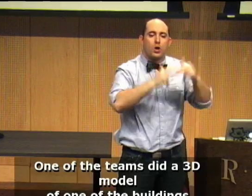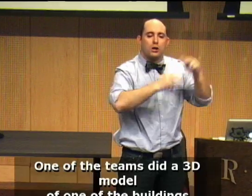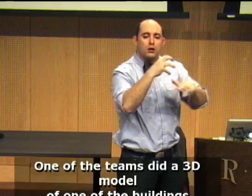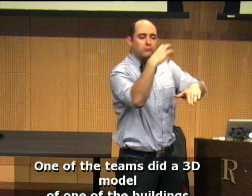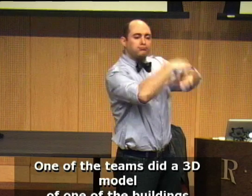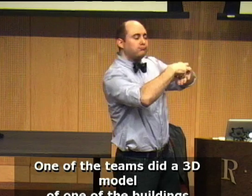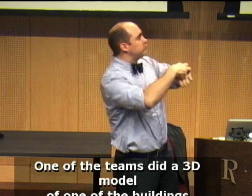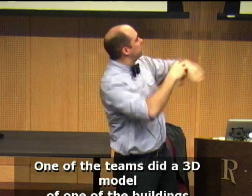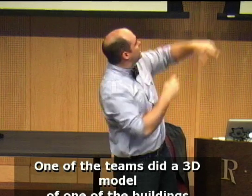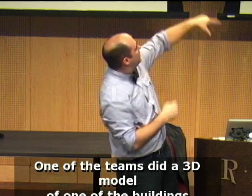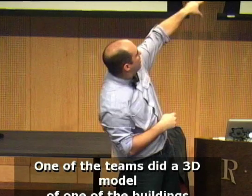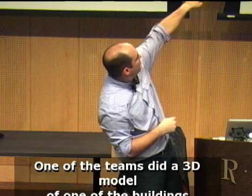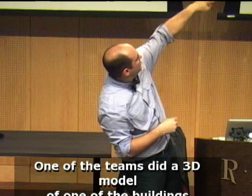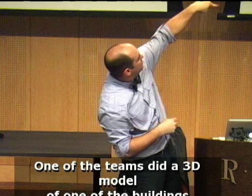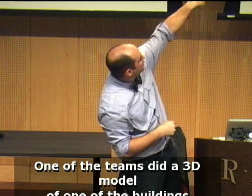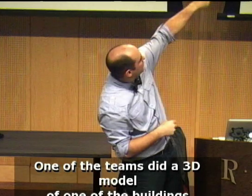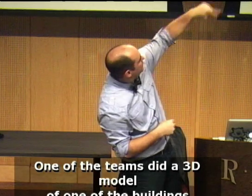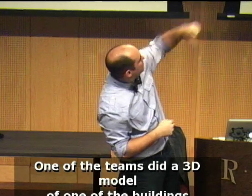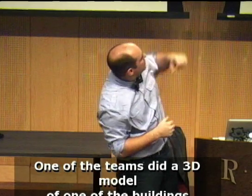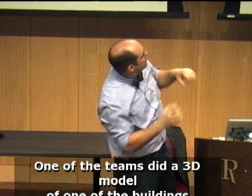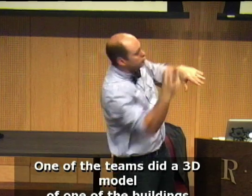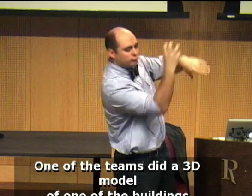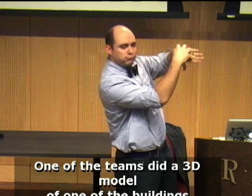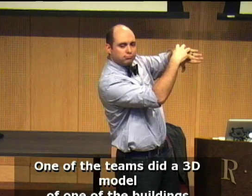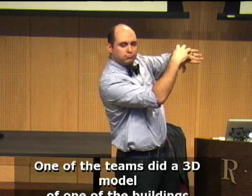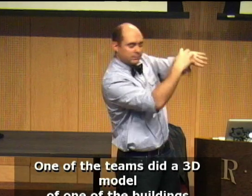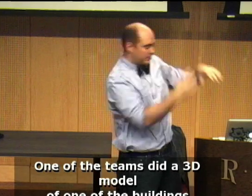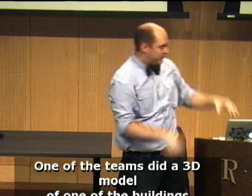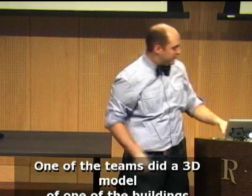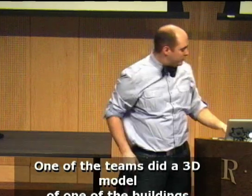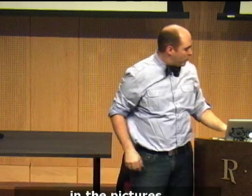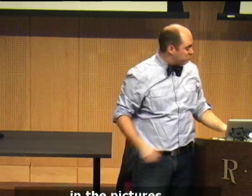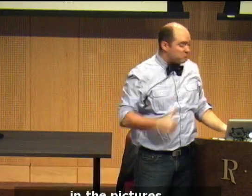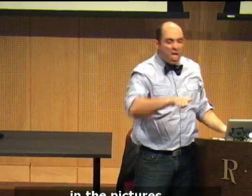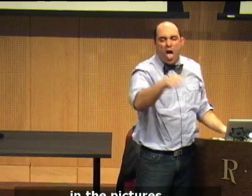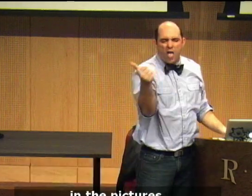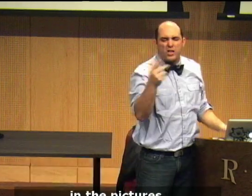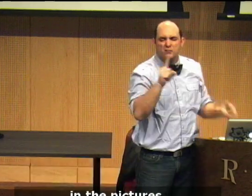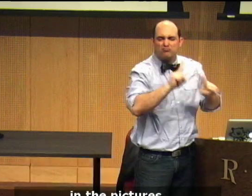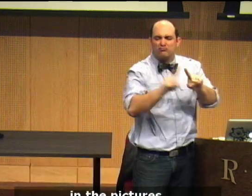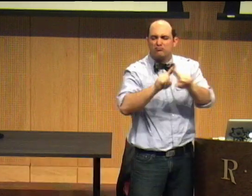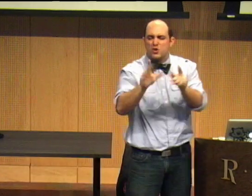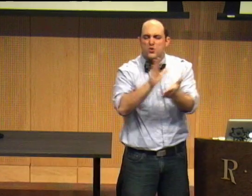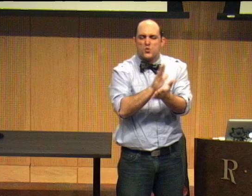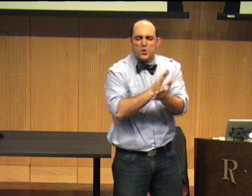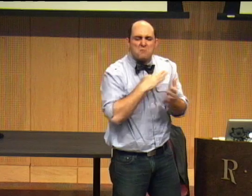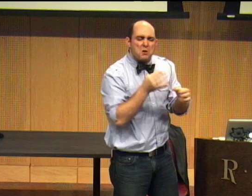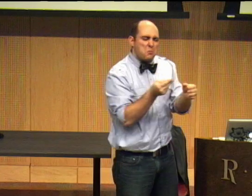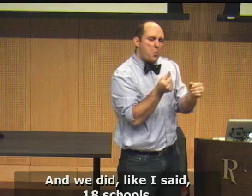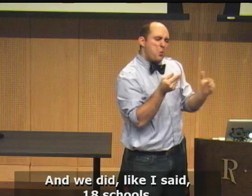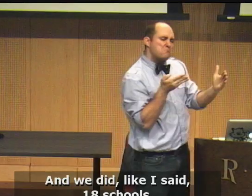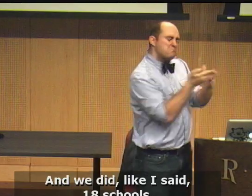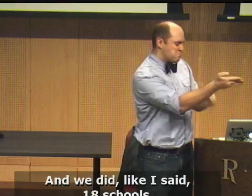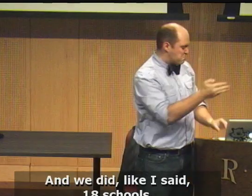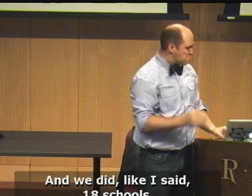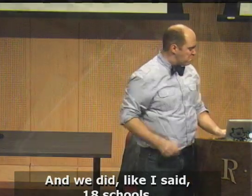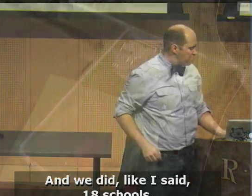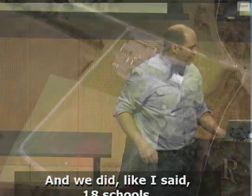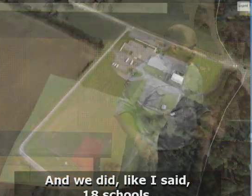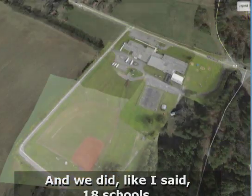One of the teams did a 3D model of one of the buildings in the pictures. And we did,